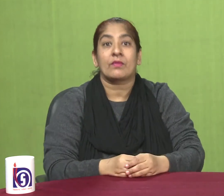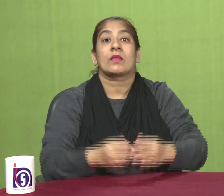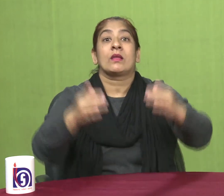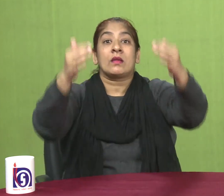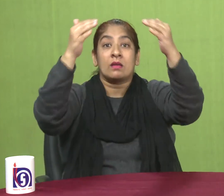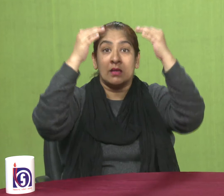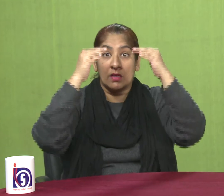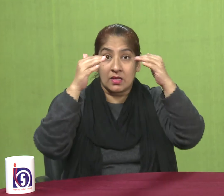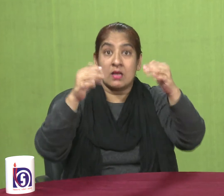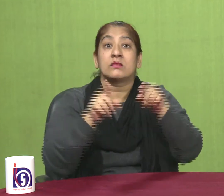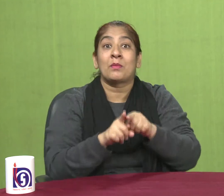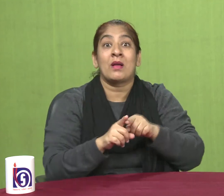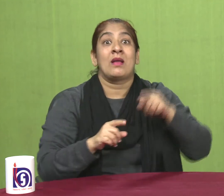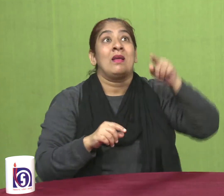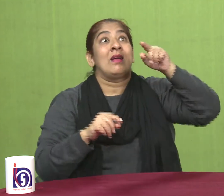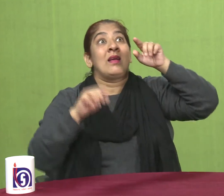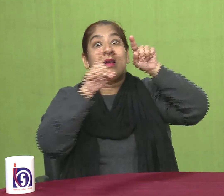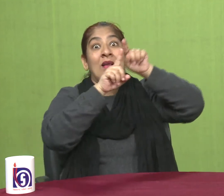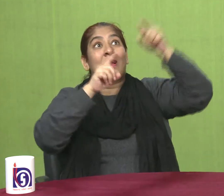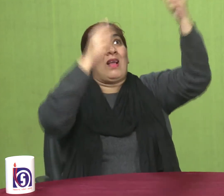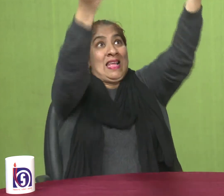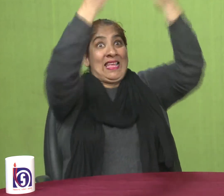Then there is obtaining import license.